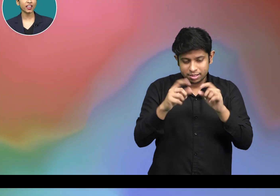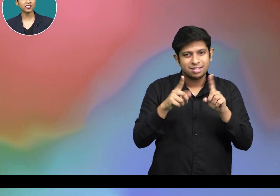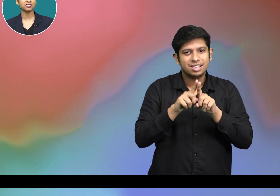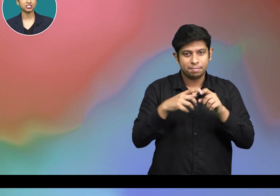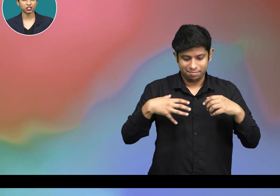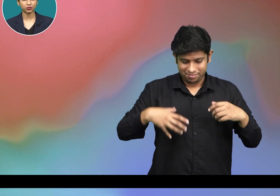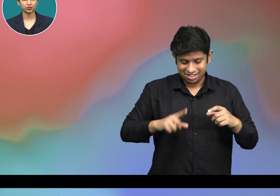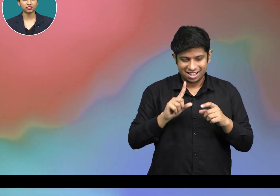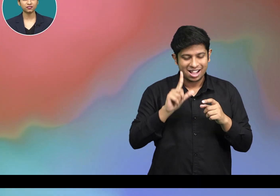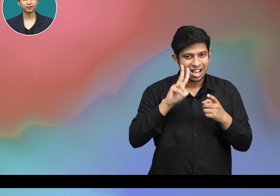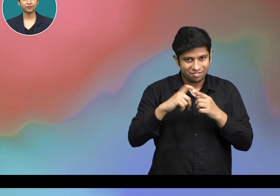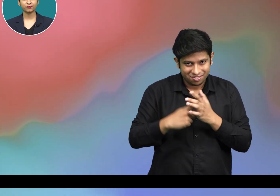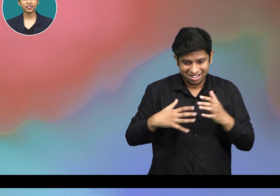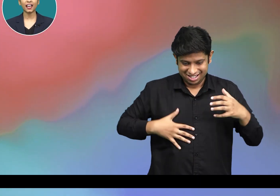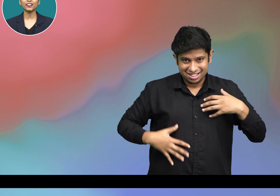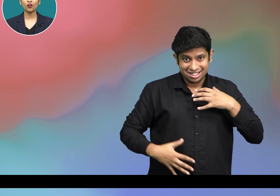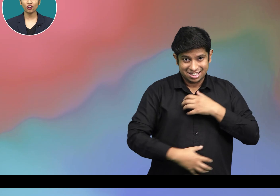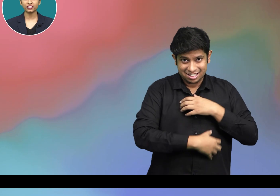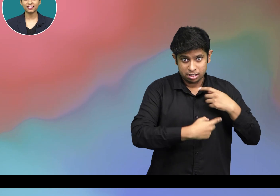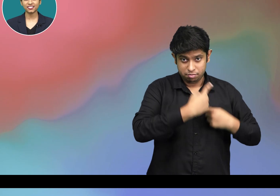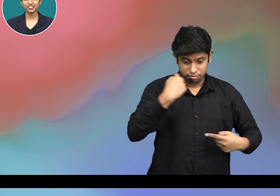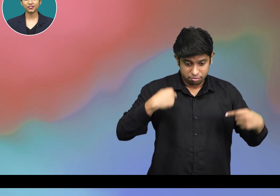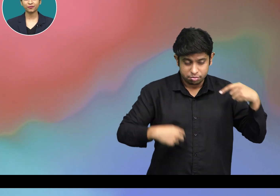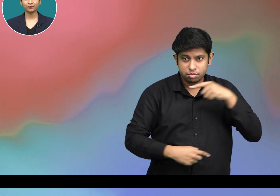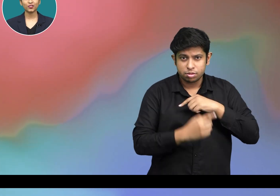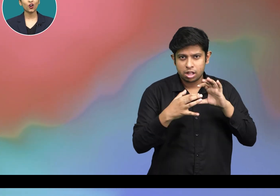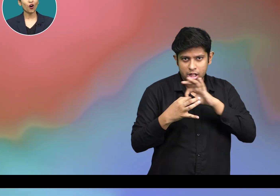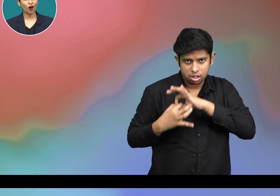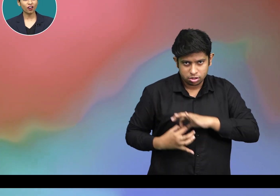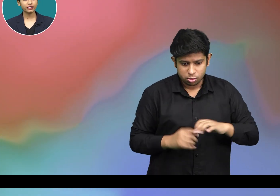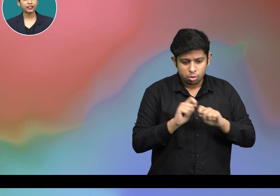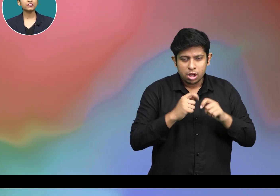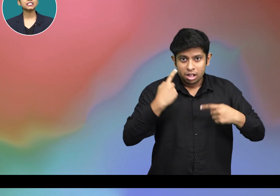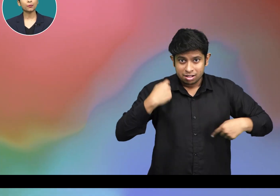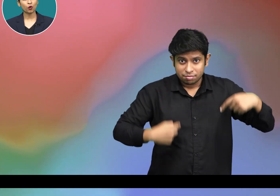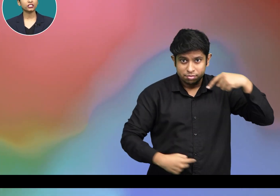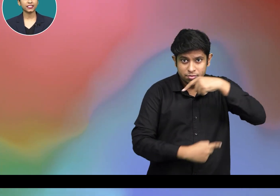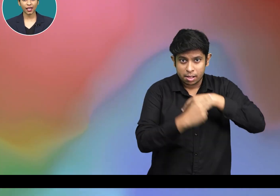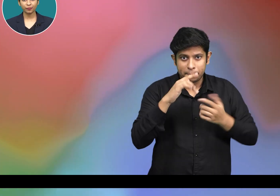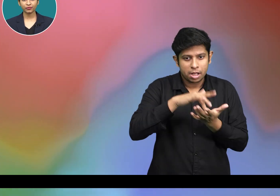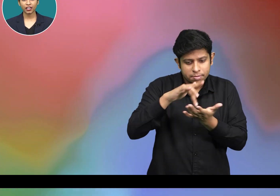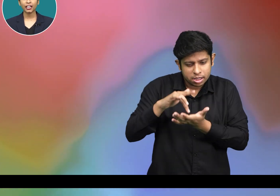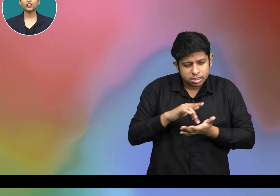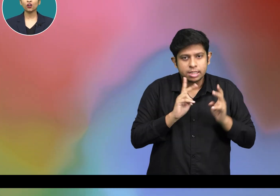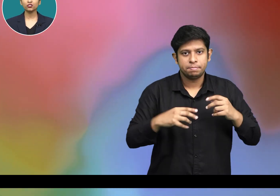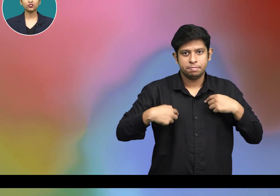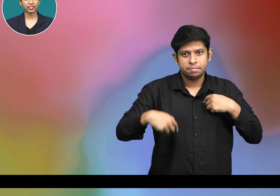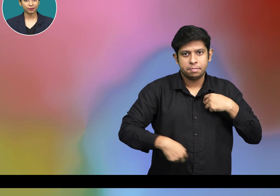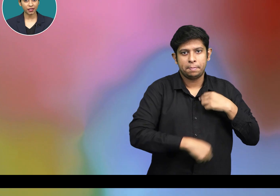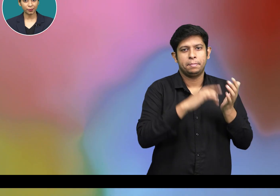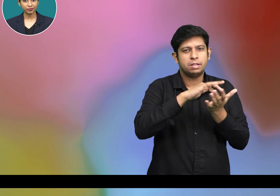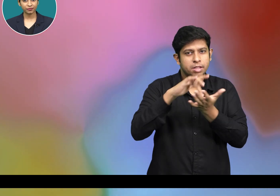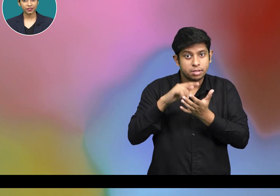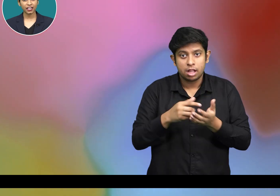connecting various tissues and organs, or for supporting them in order to